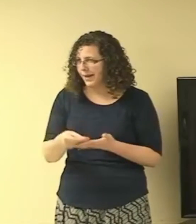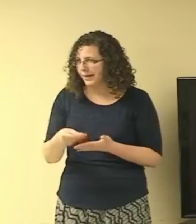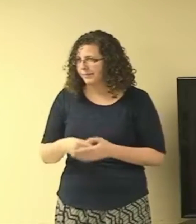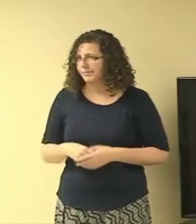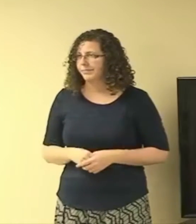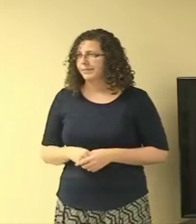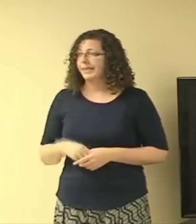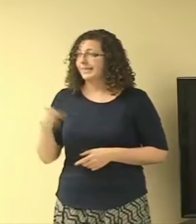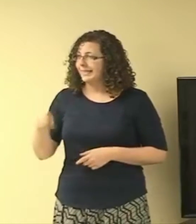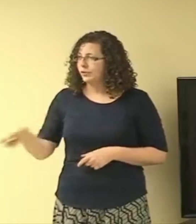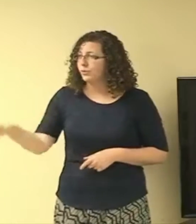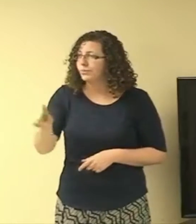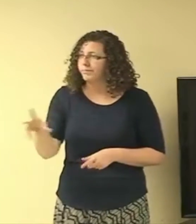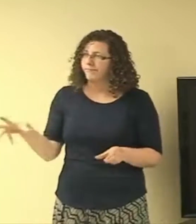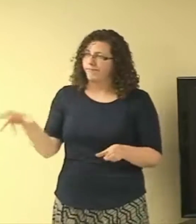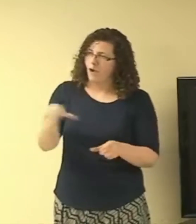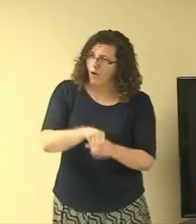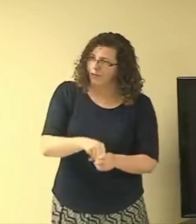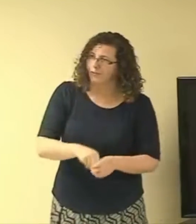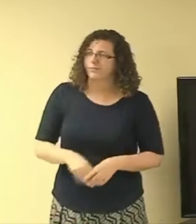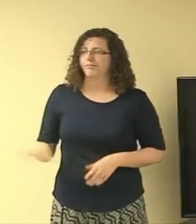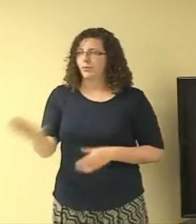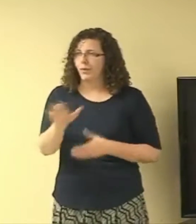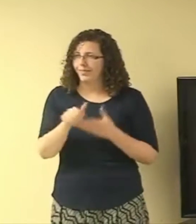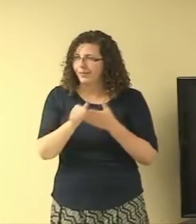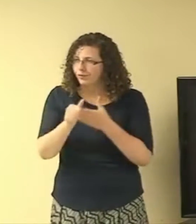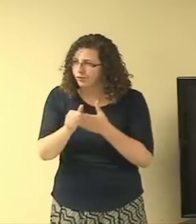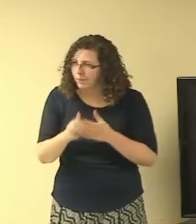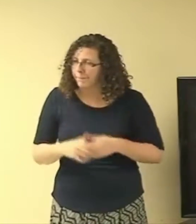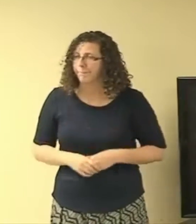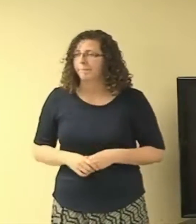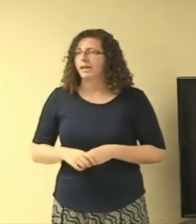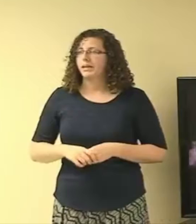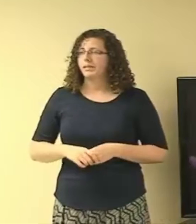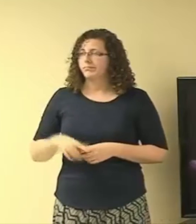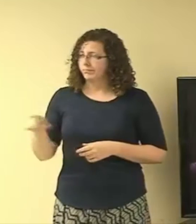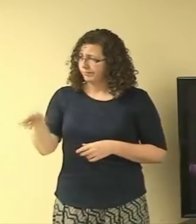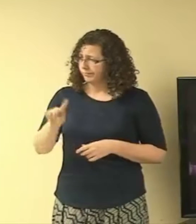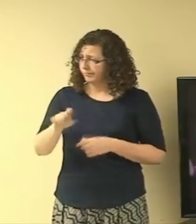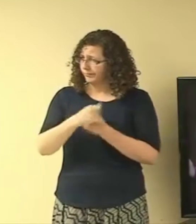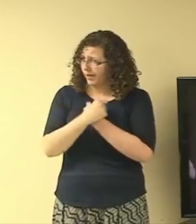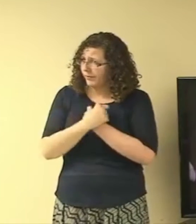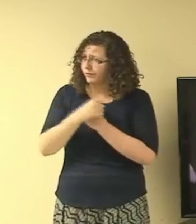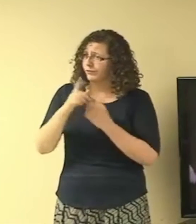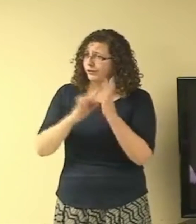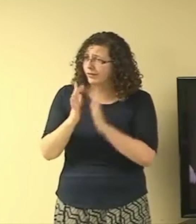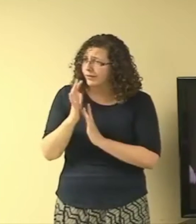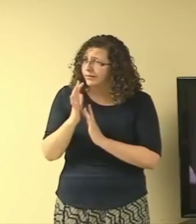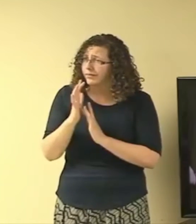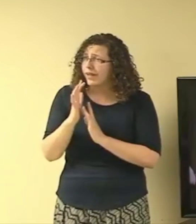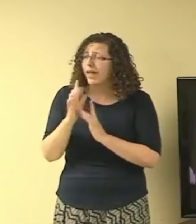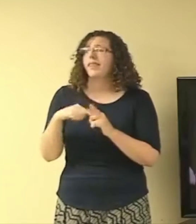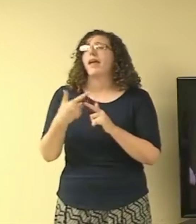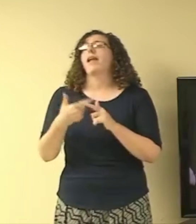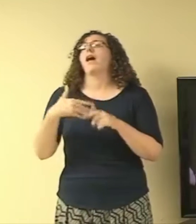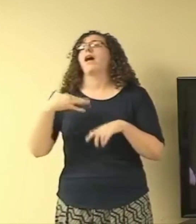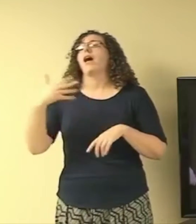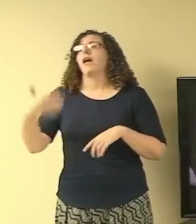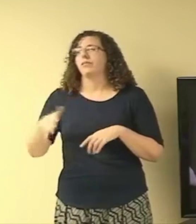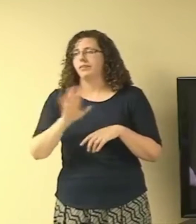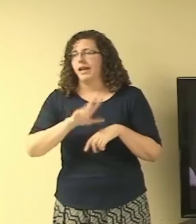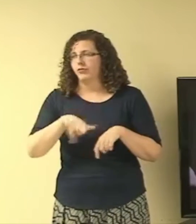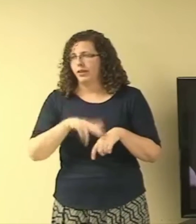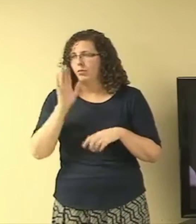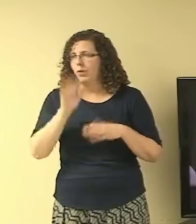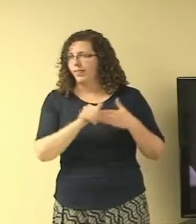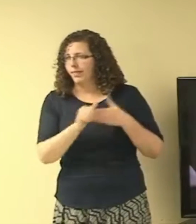your involvement, your leadership. It needs you to love Jesus. And the natural byproduct of that is you're going to be a tither. That's